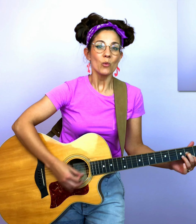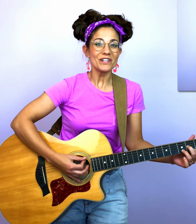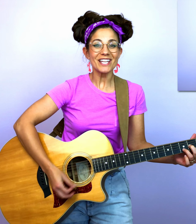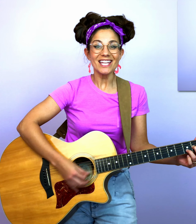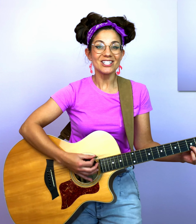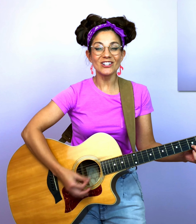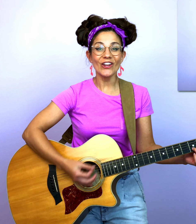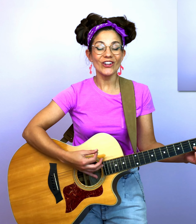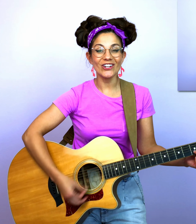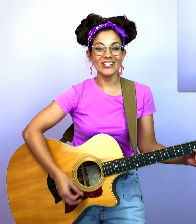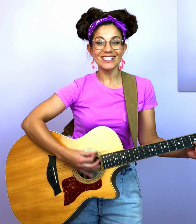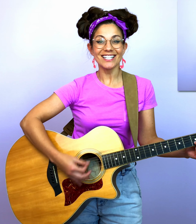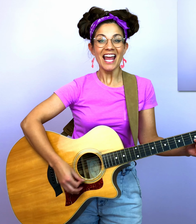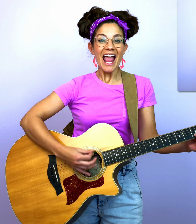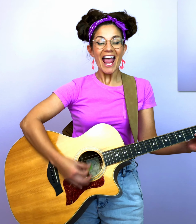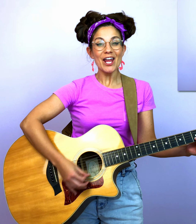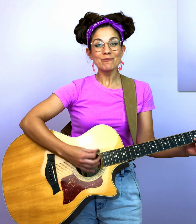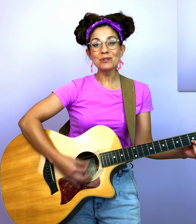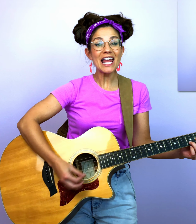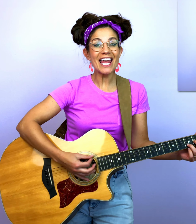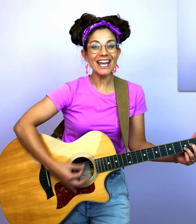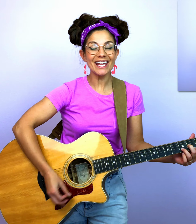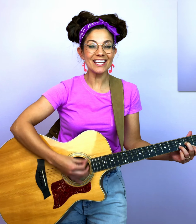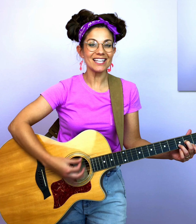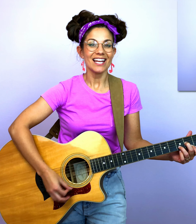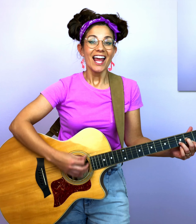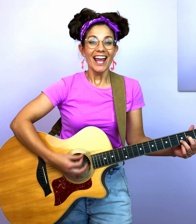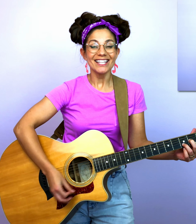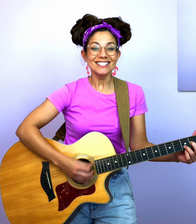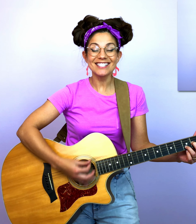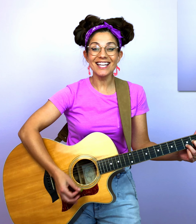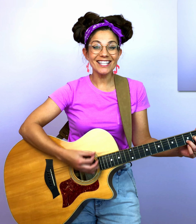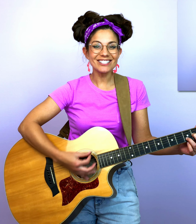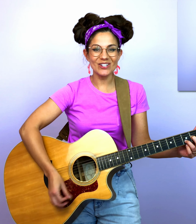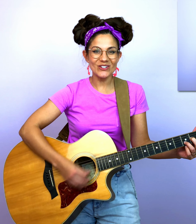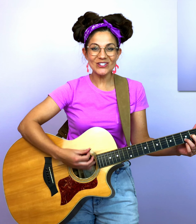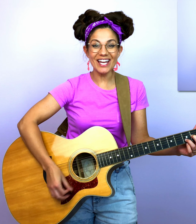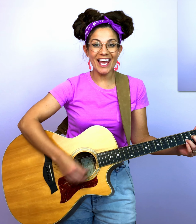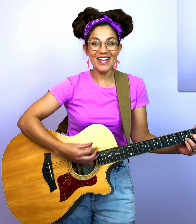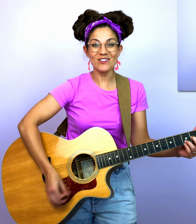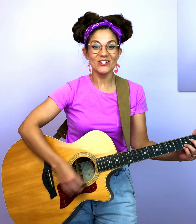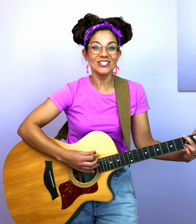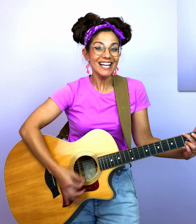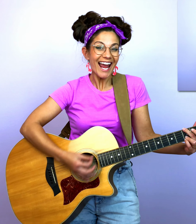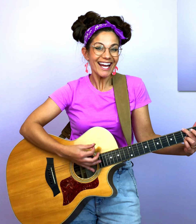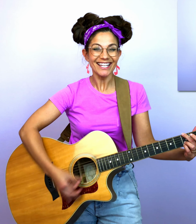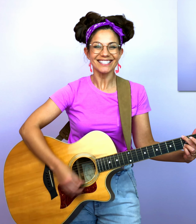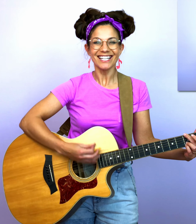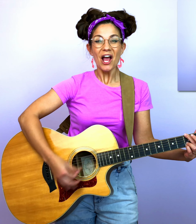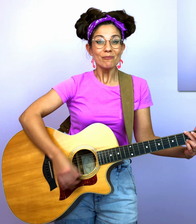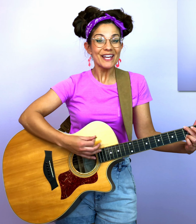We're gonna learn and play and sing together. Yay! Play